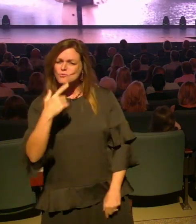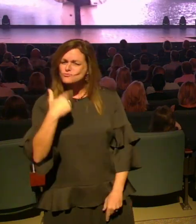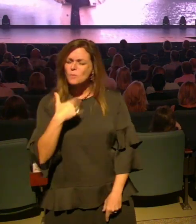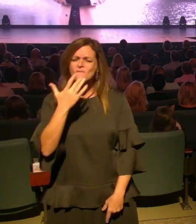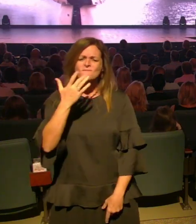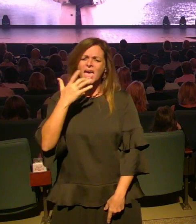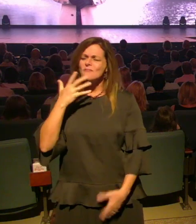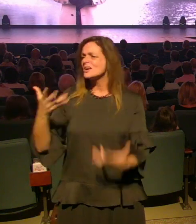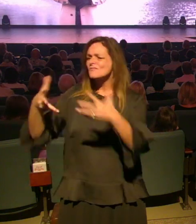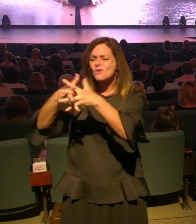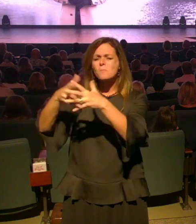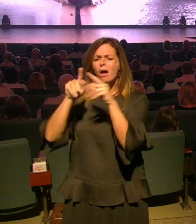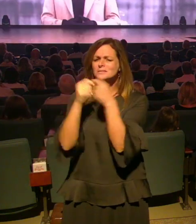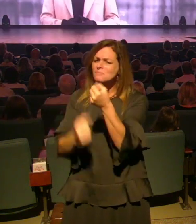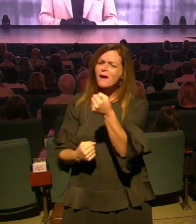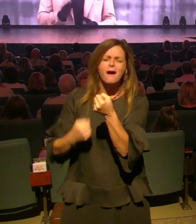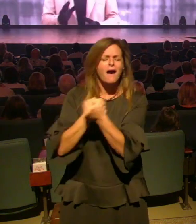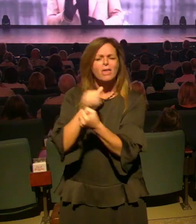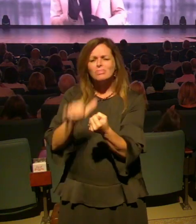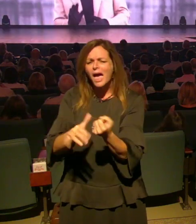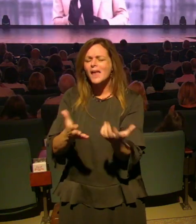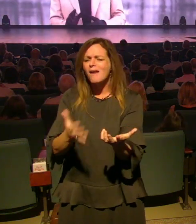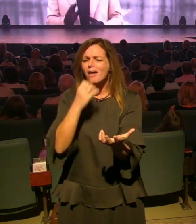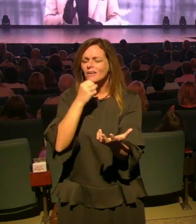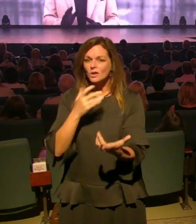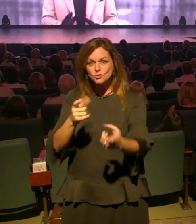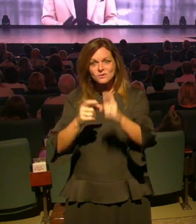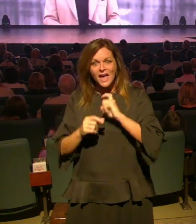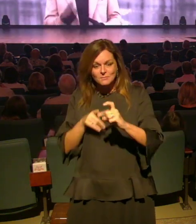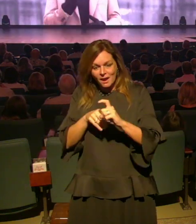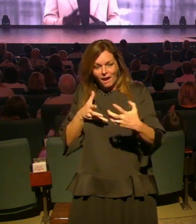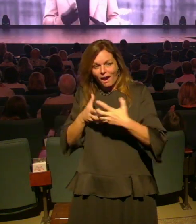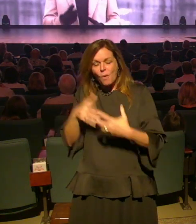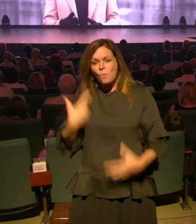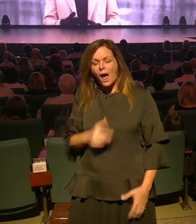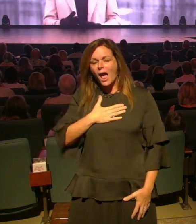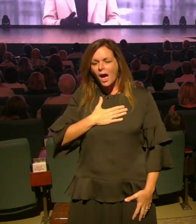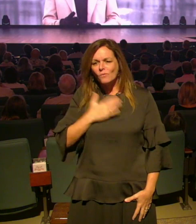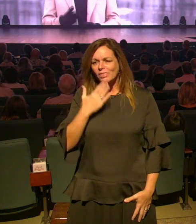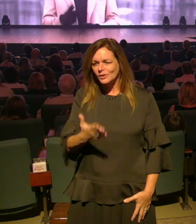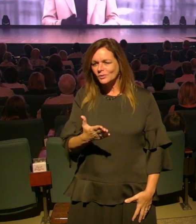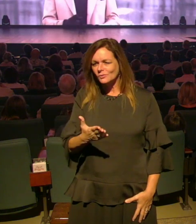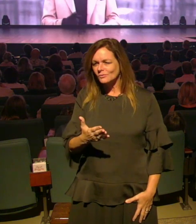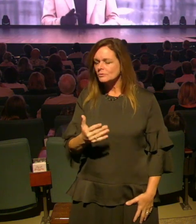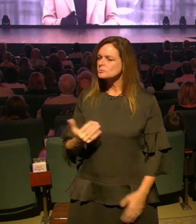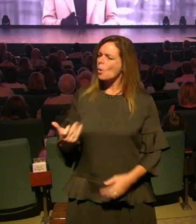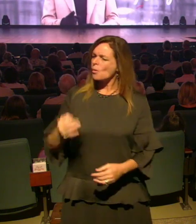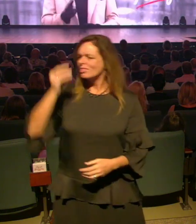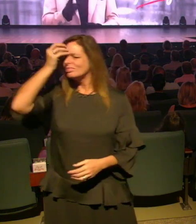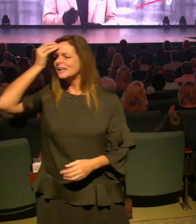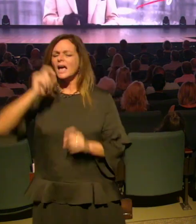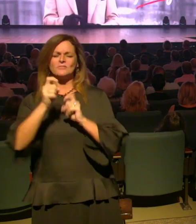from a child that you love. I believe that the most significant gifts make three statements. First, they